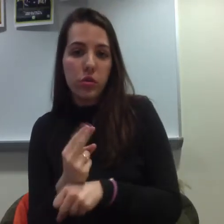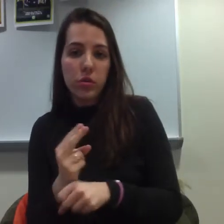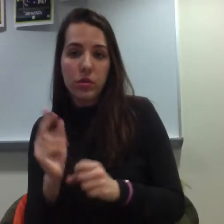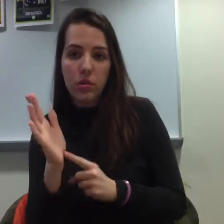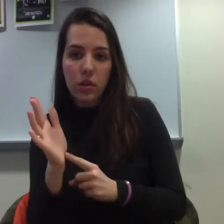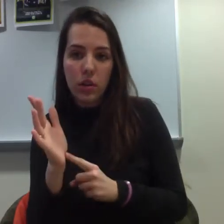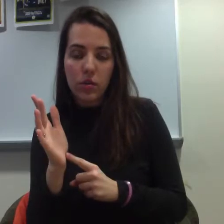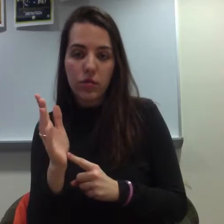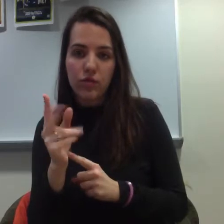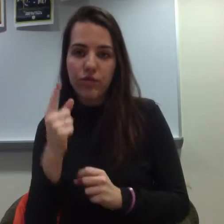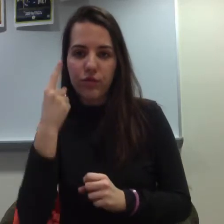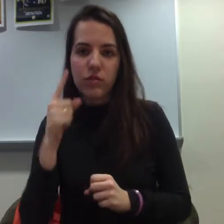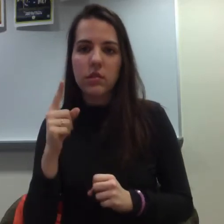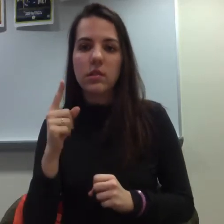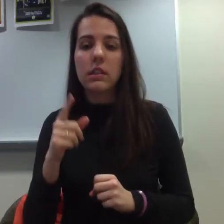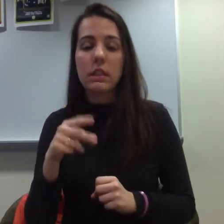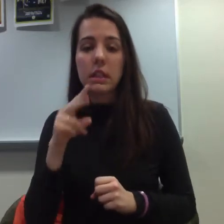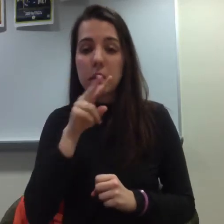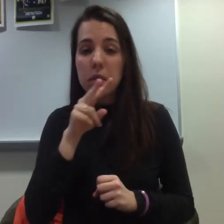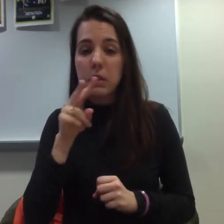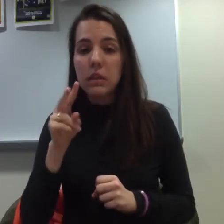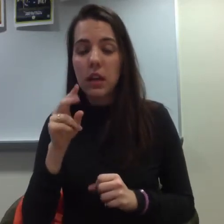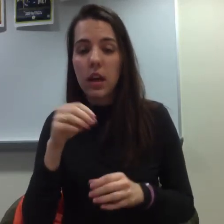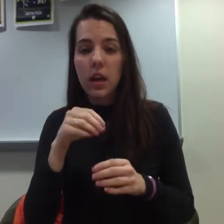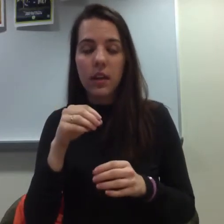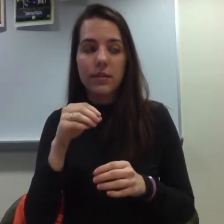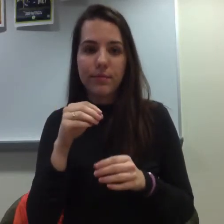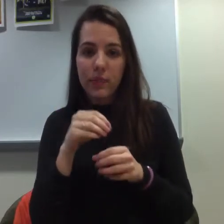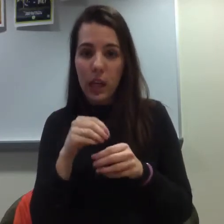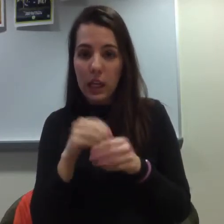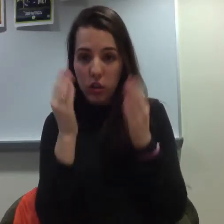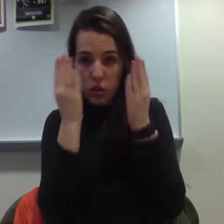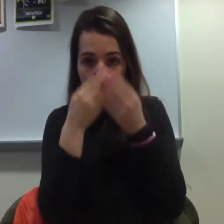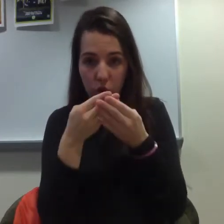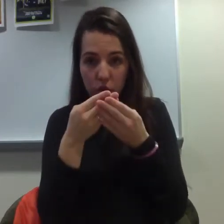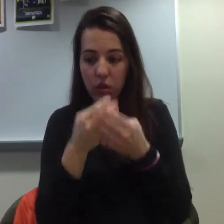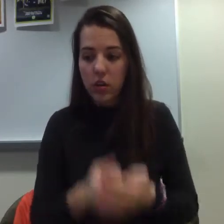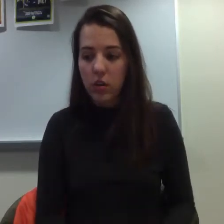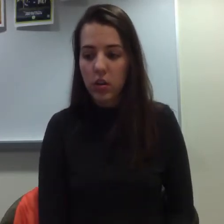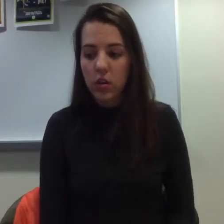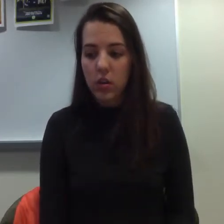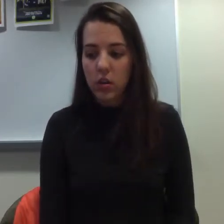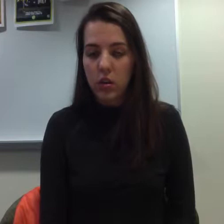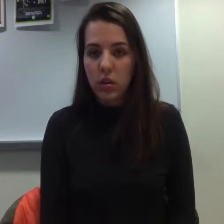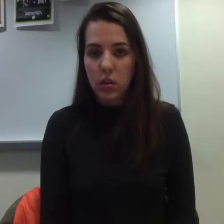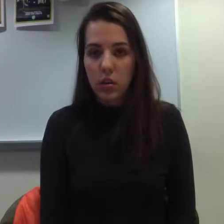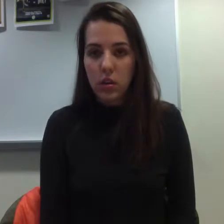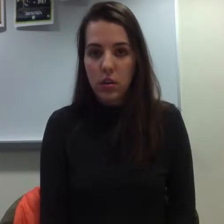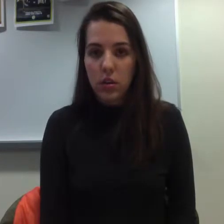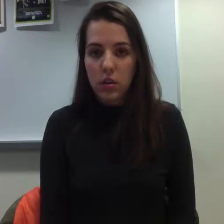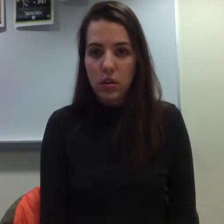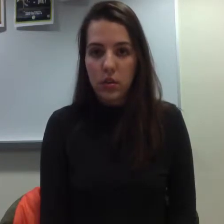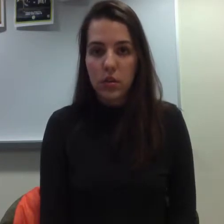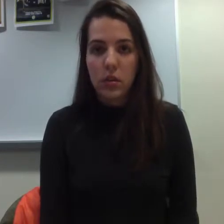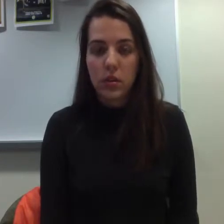In the bedroom, we had beautiful pottery, jug and water, a water jug to wash with instead of